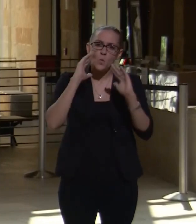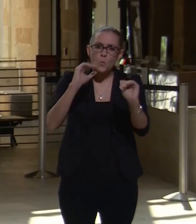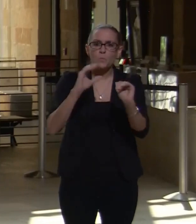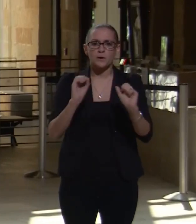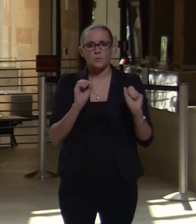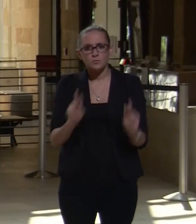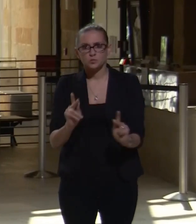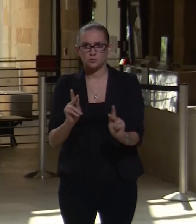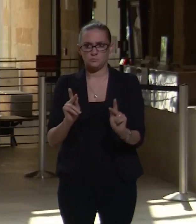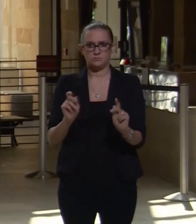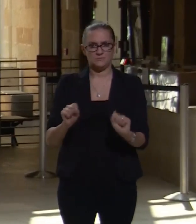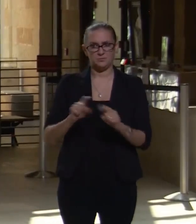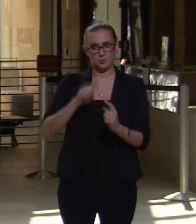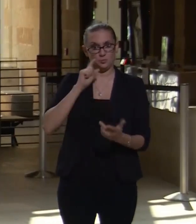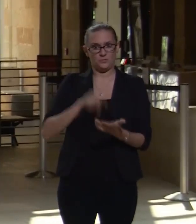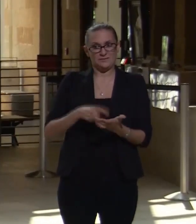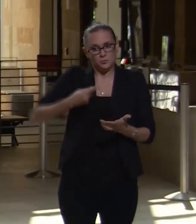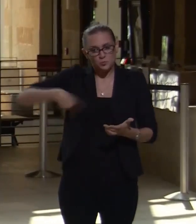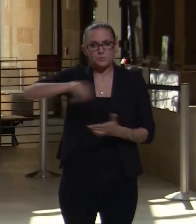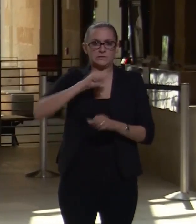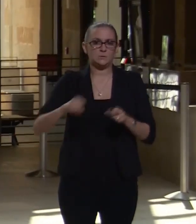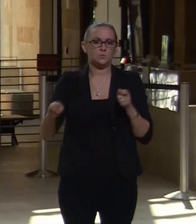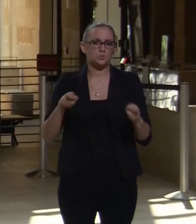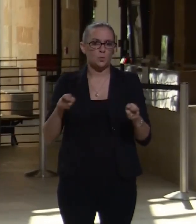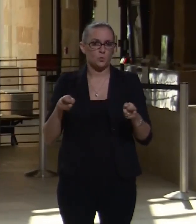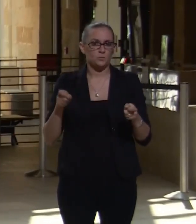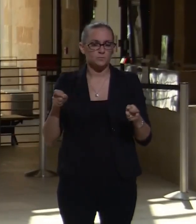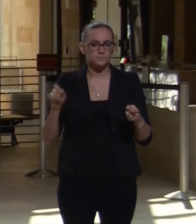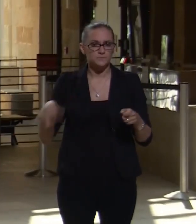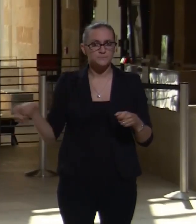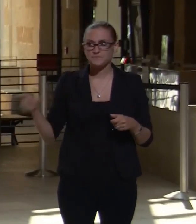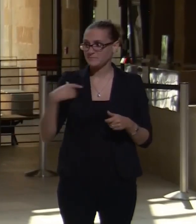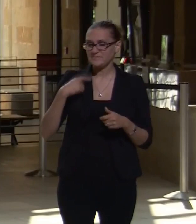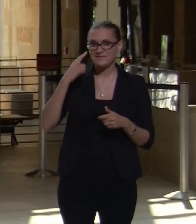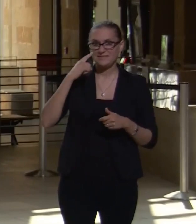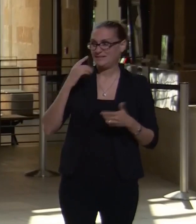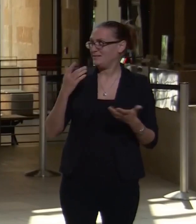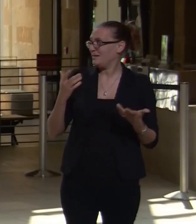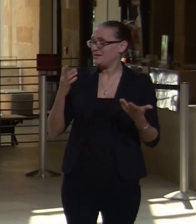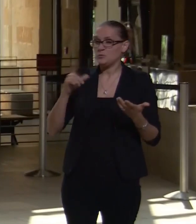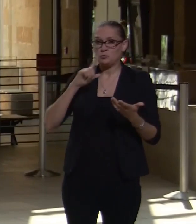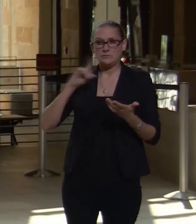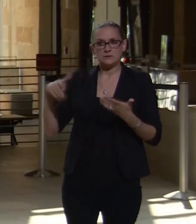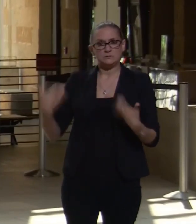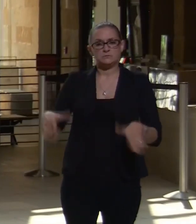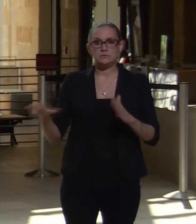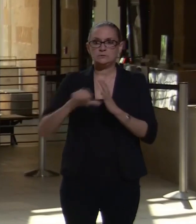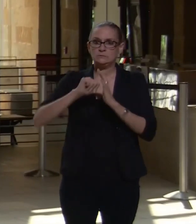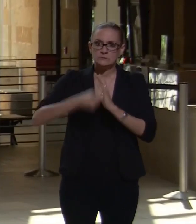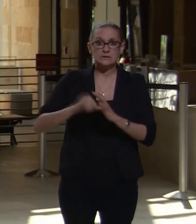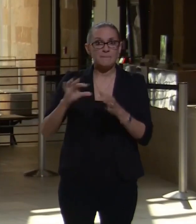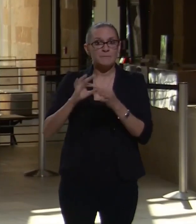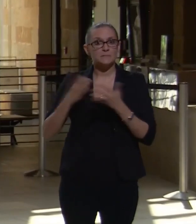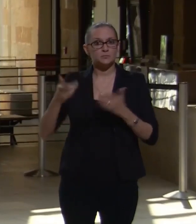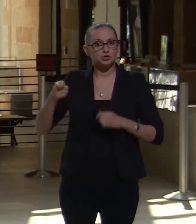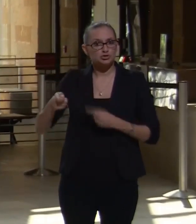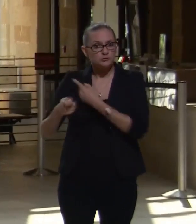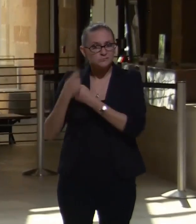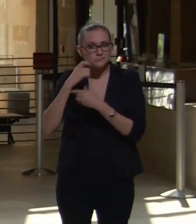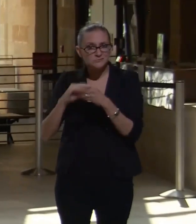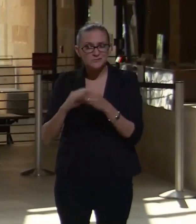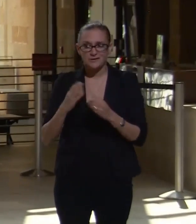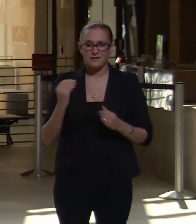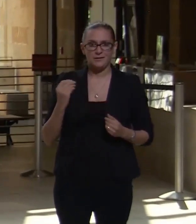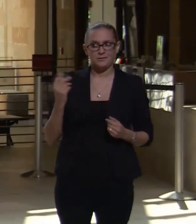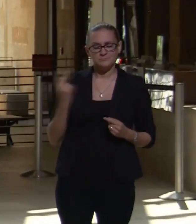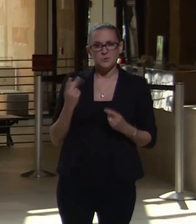opportunity in recognizing we get to control this. And I think that really was the message that the judge gave you and that the two of